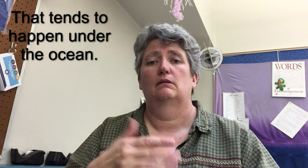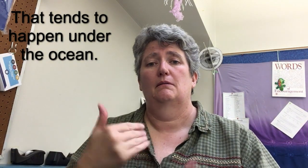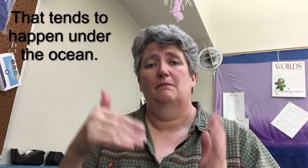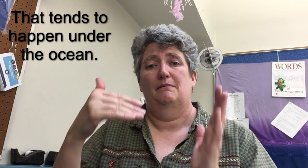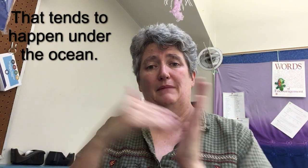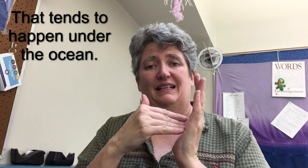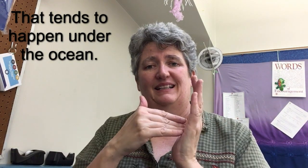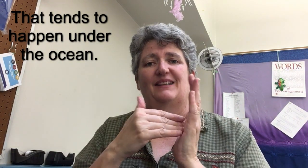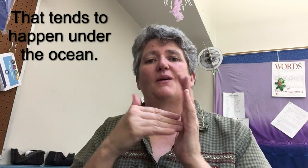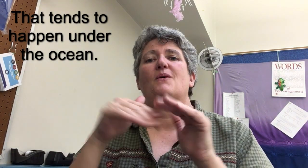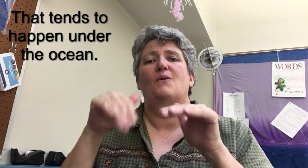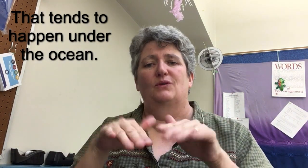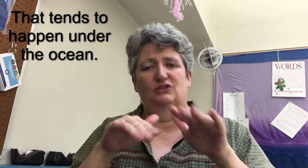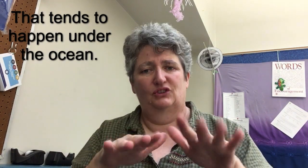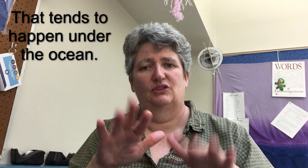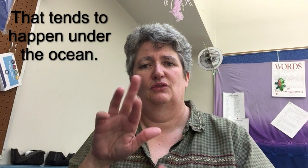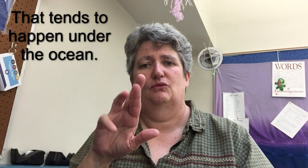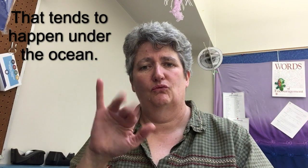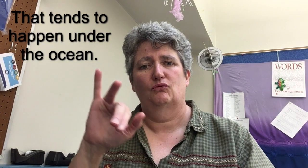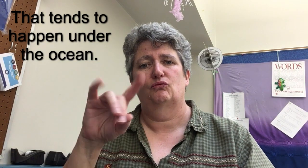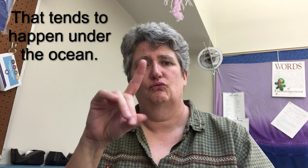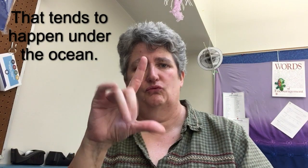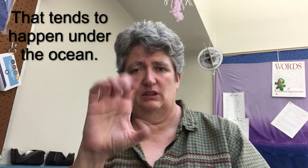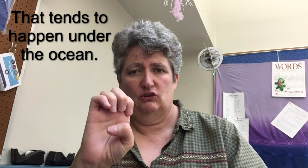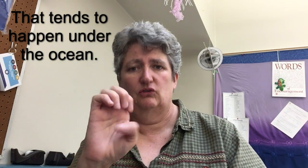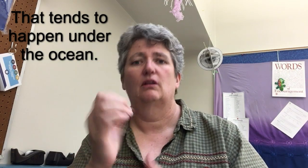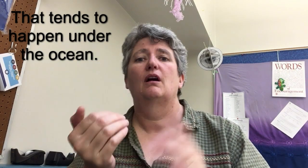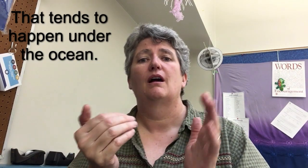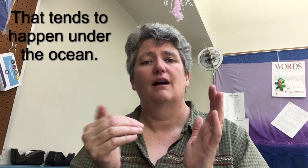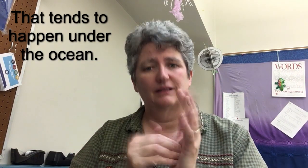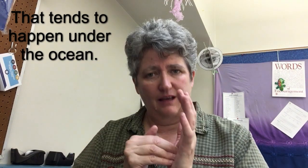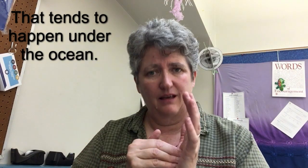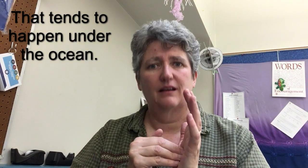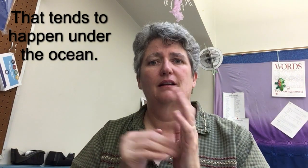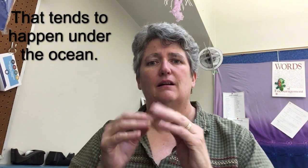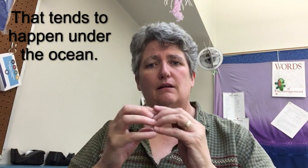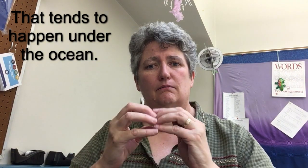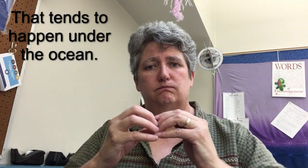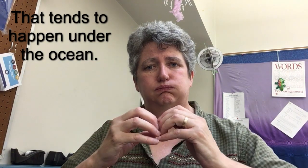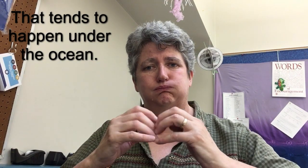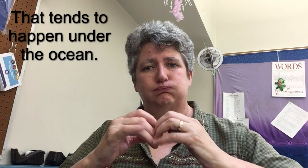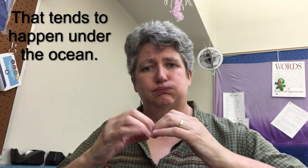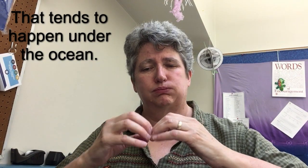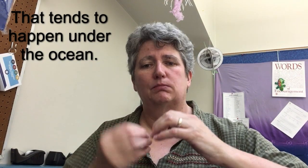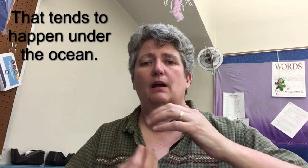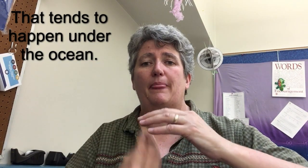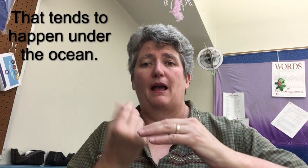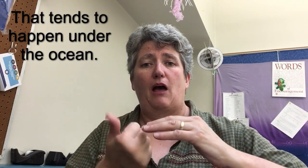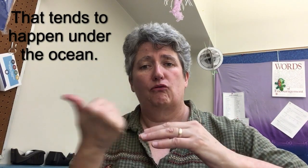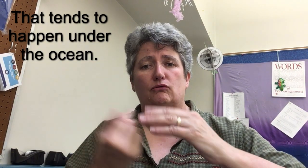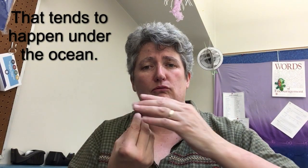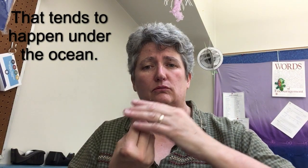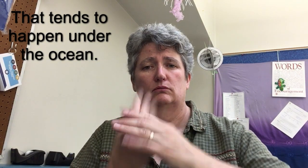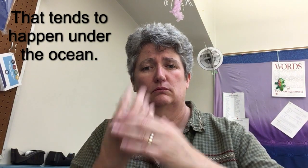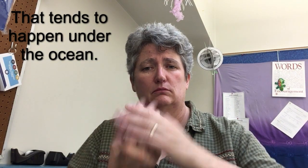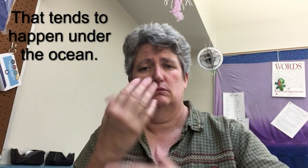That's caused from tension. And a mid-Atlantic ridge as well. So the plates are pulling apart, and